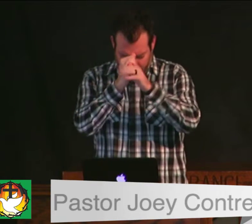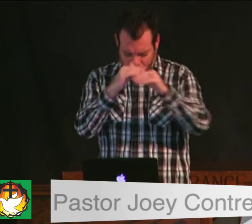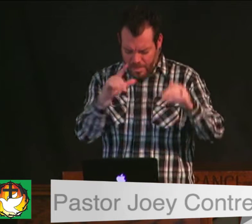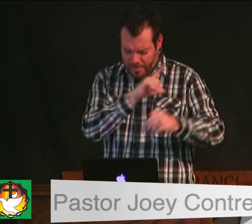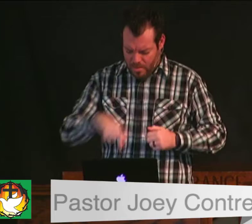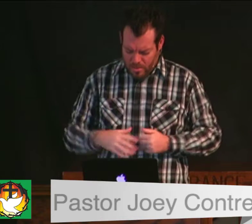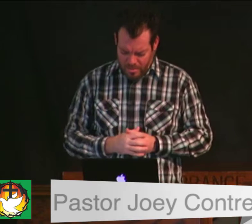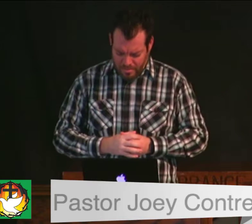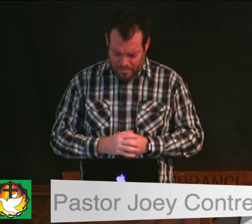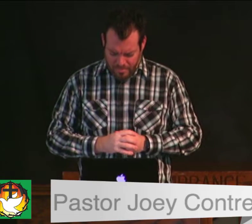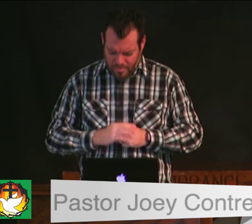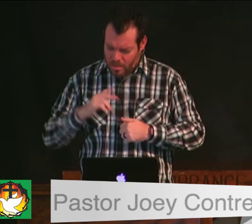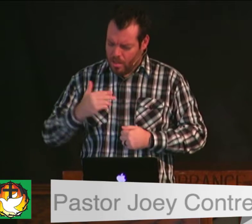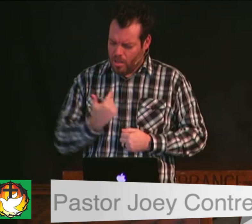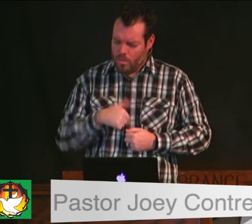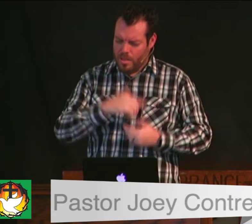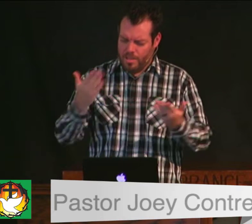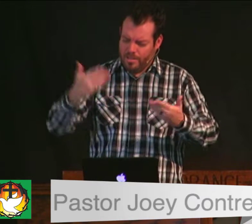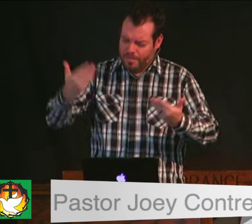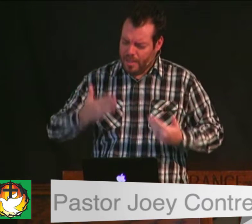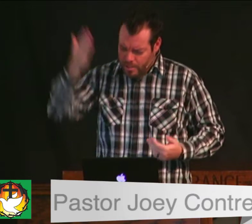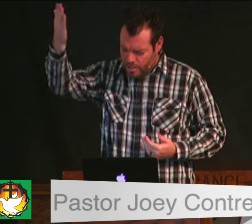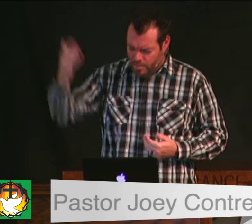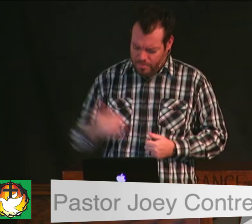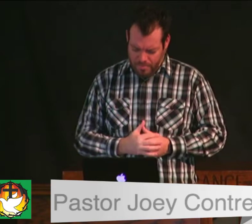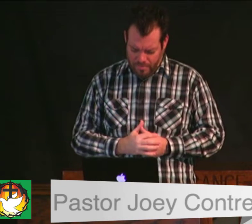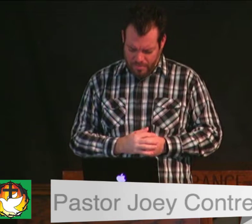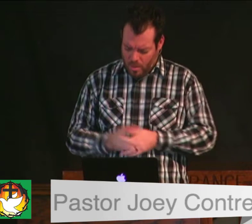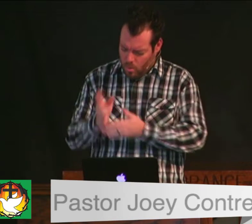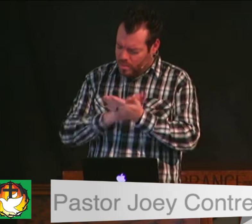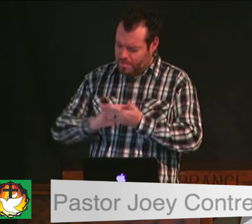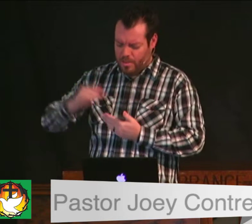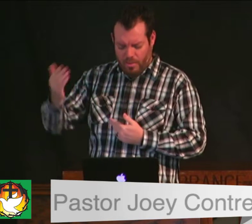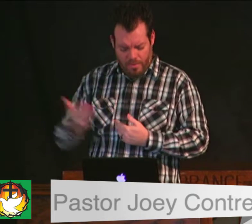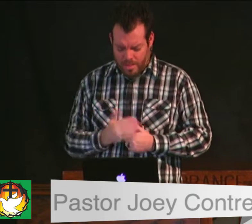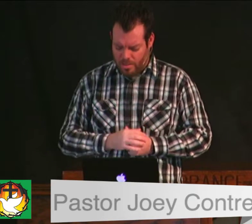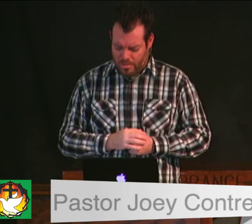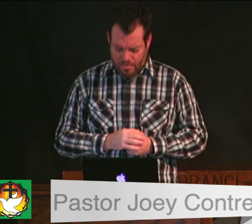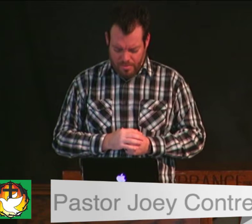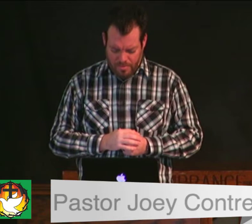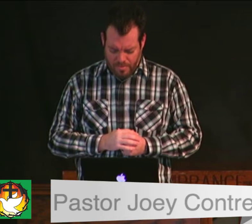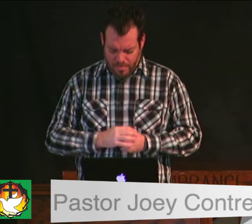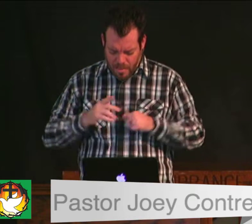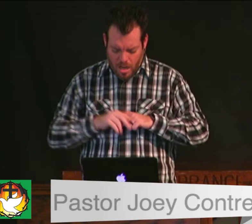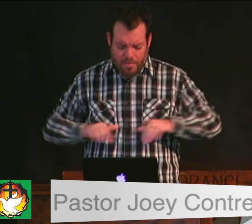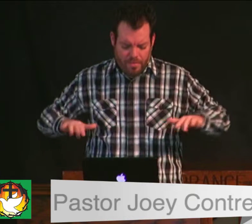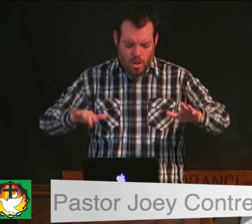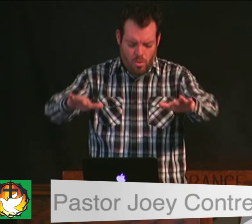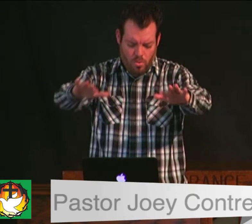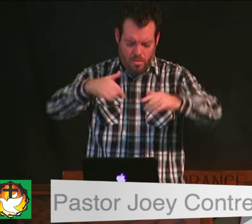Father, Heaven, Lord, we here invite you. Holy Spirit, we invite you to come and flow among